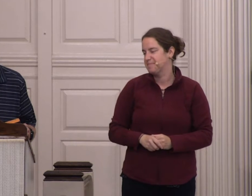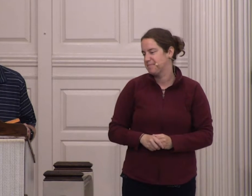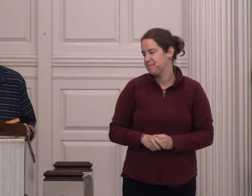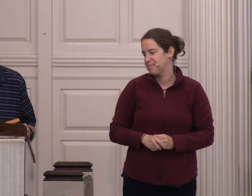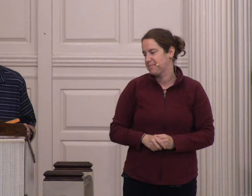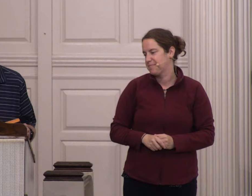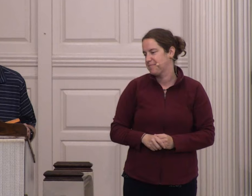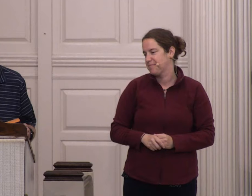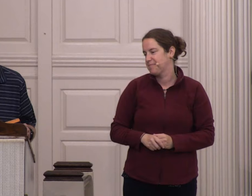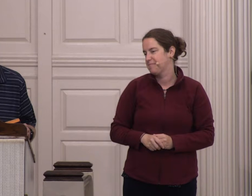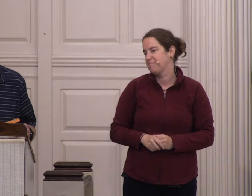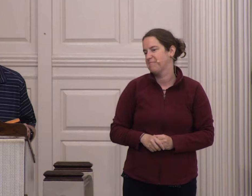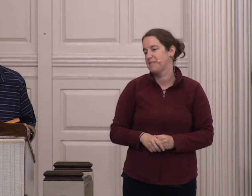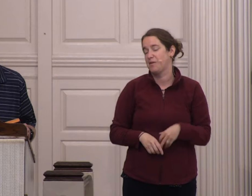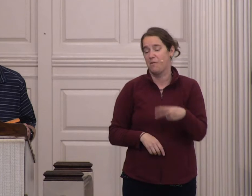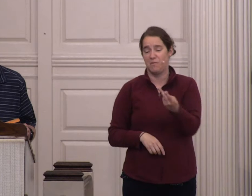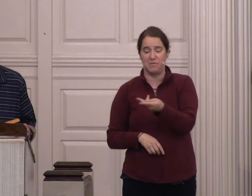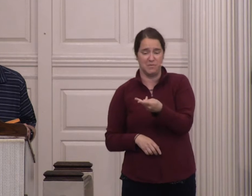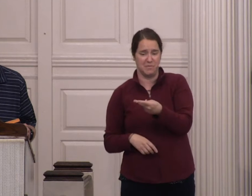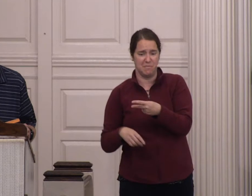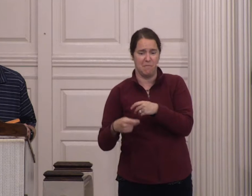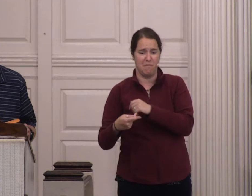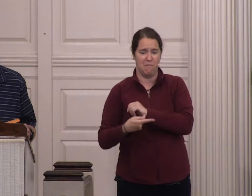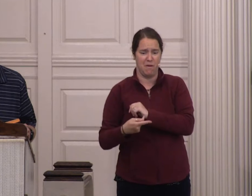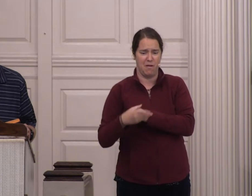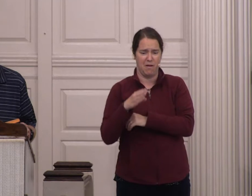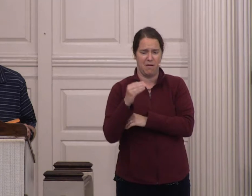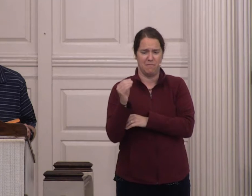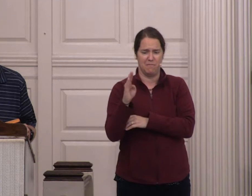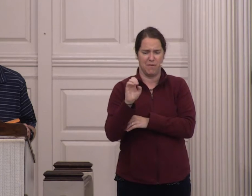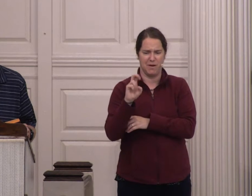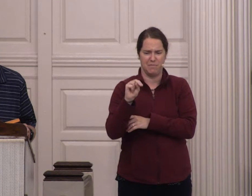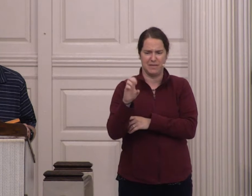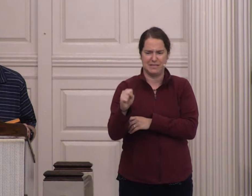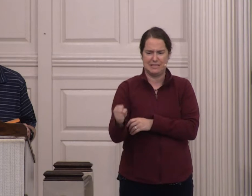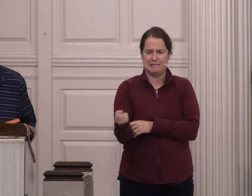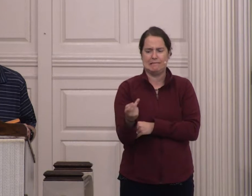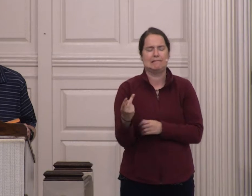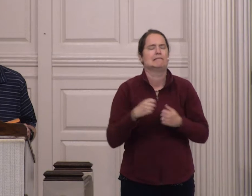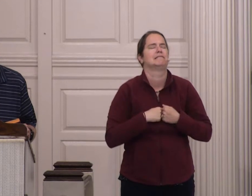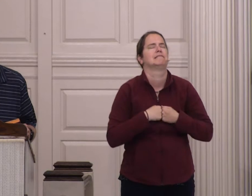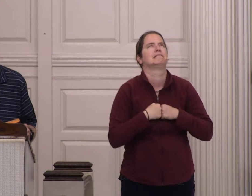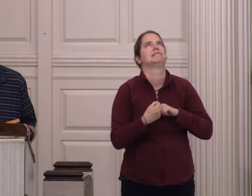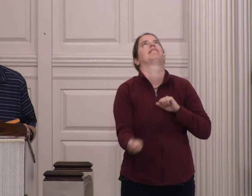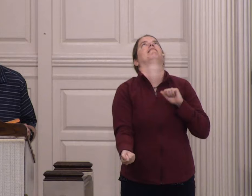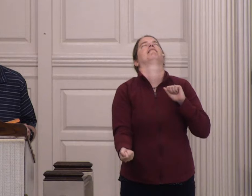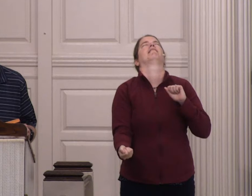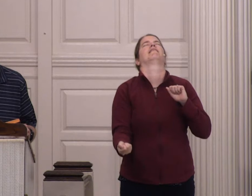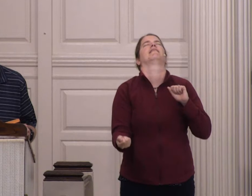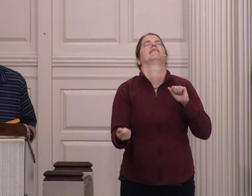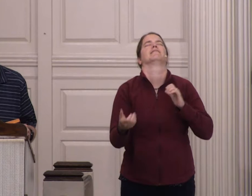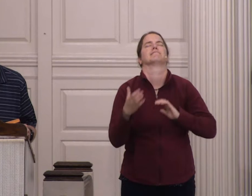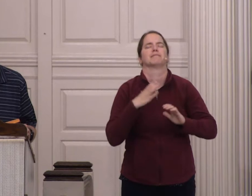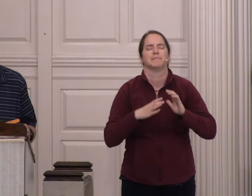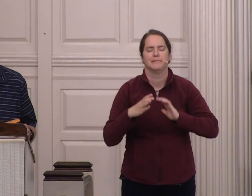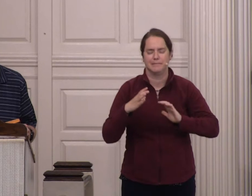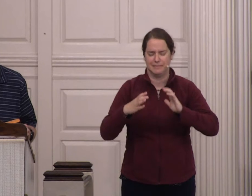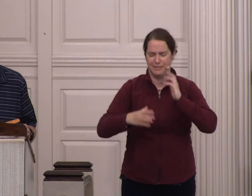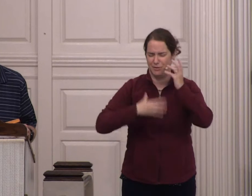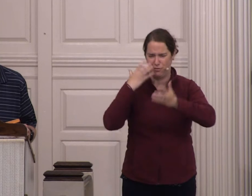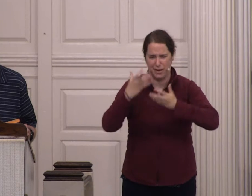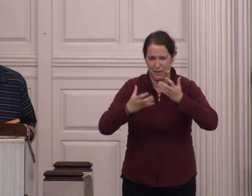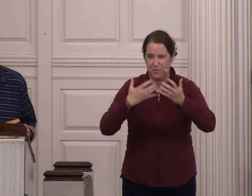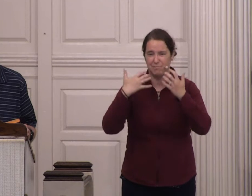The apostles Barnabas and Paul tore their garments when they heard this and rushed out into the crowd